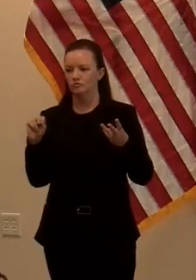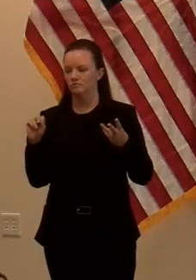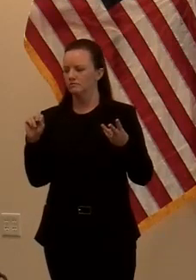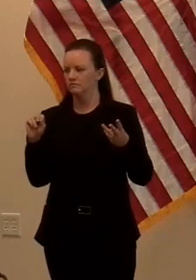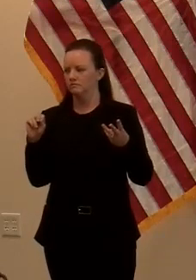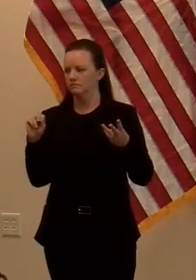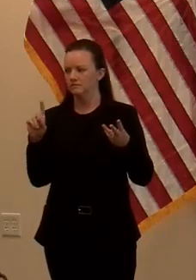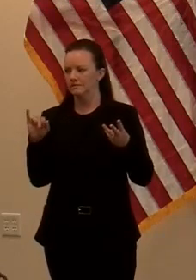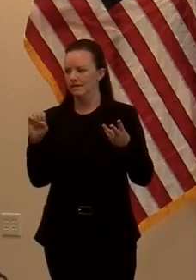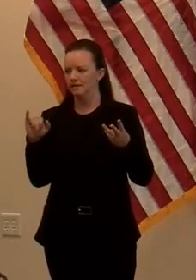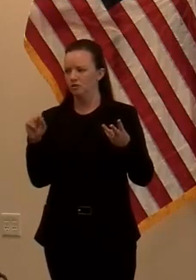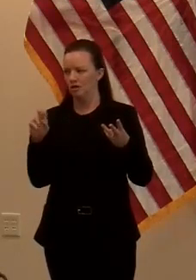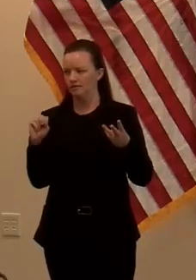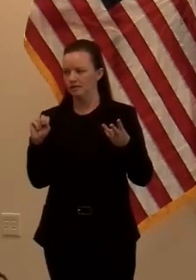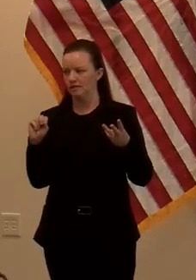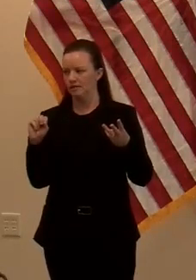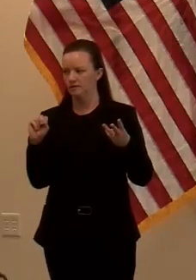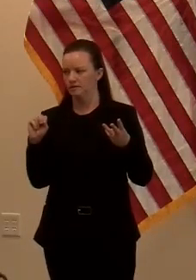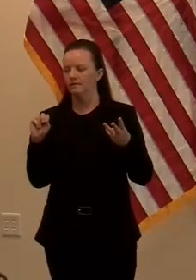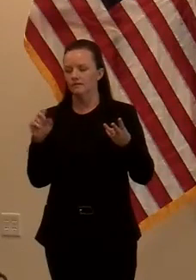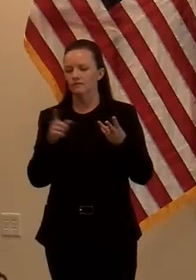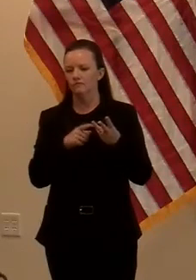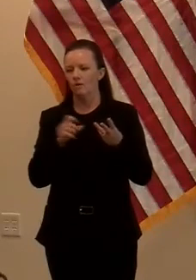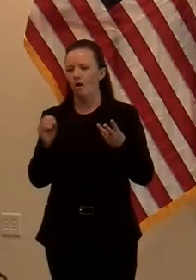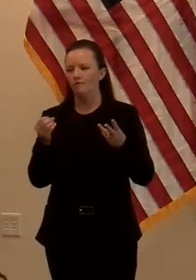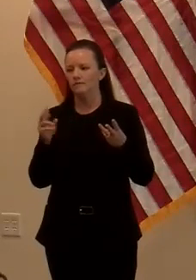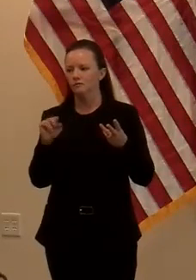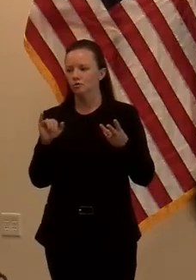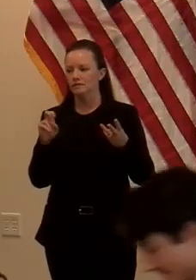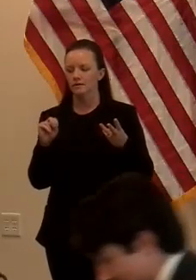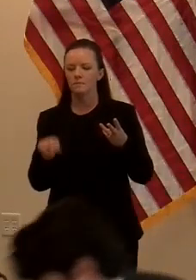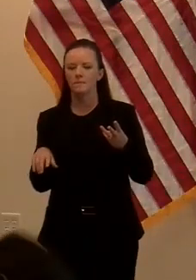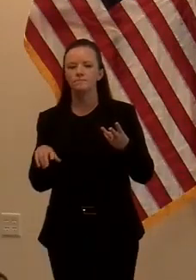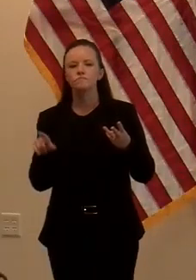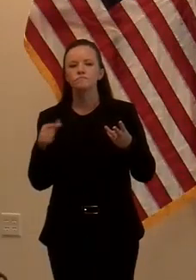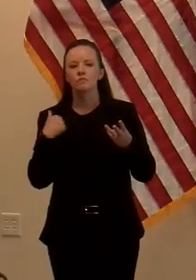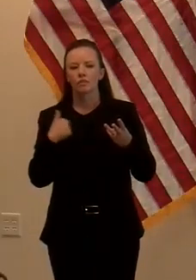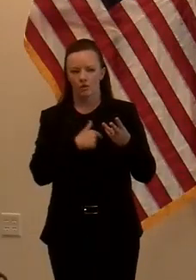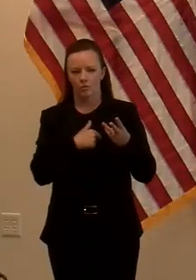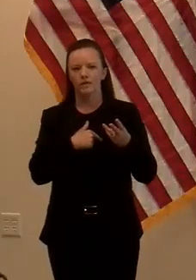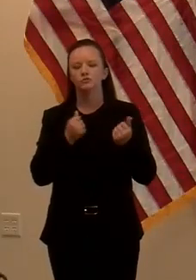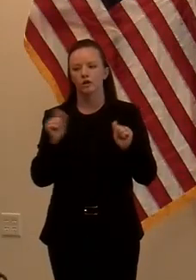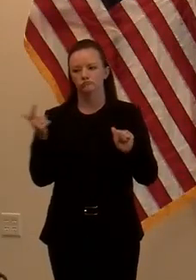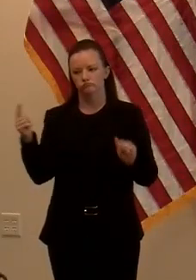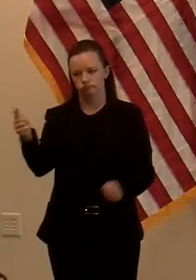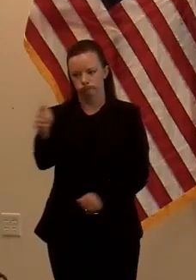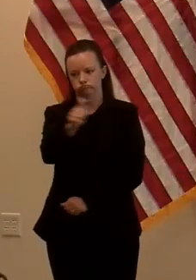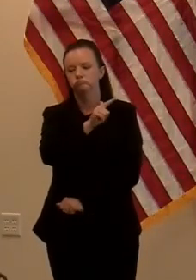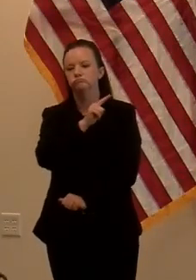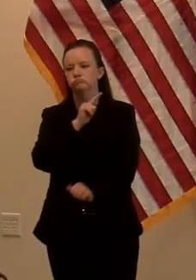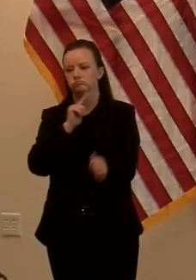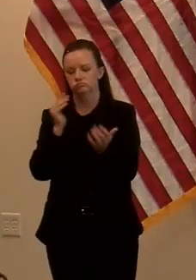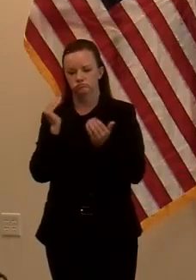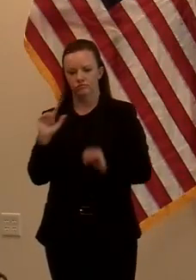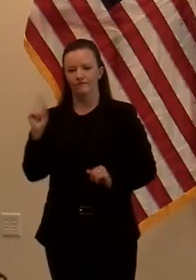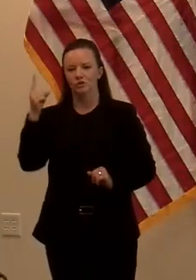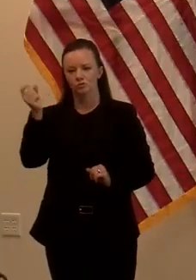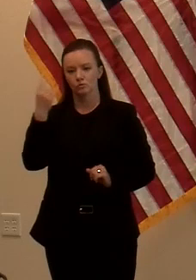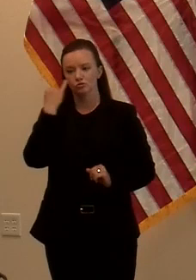They're all going to talk. We've done a good job of getting you as many questions as we can, so again, we try to say limit it to your first question. If